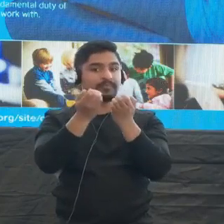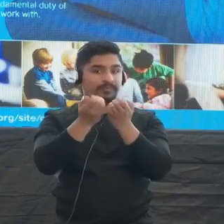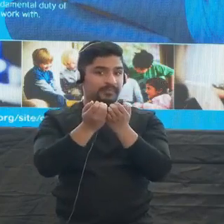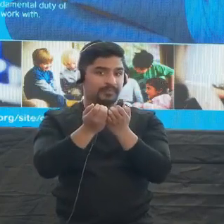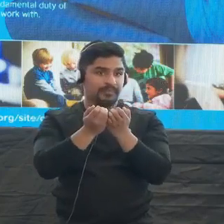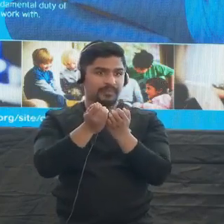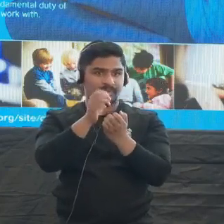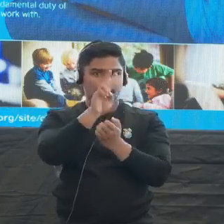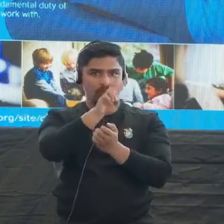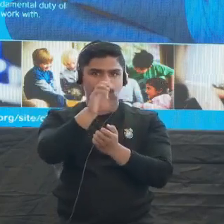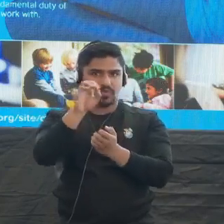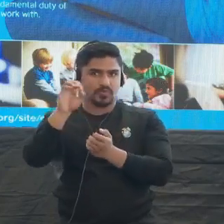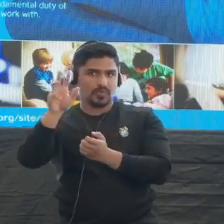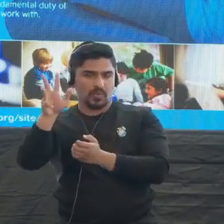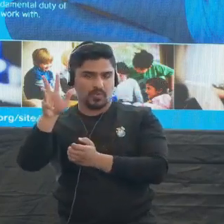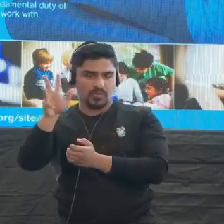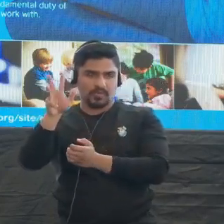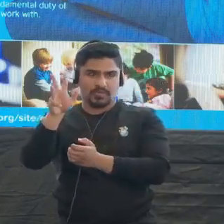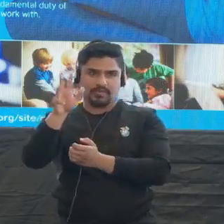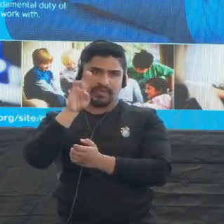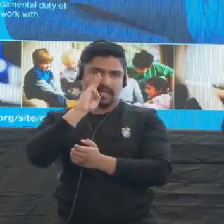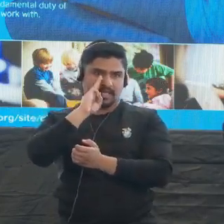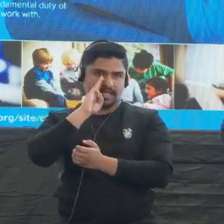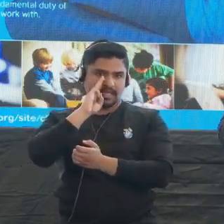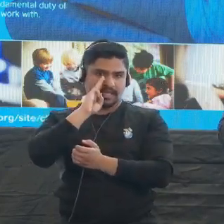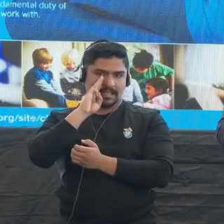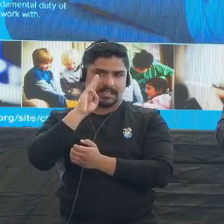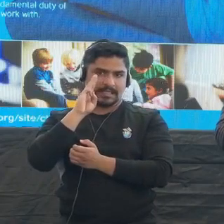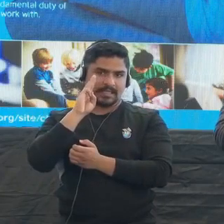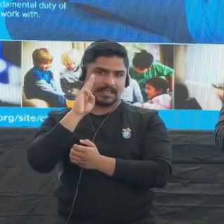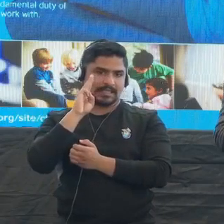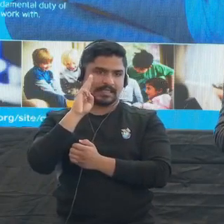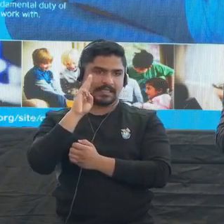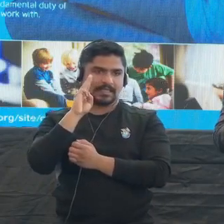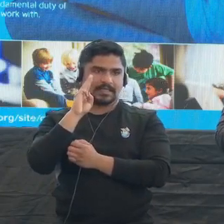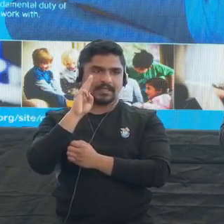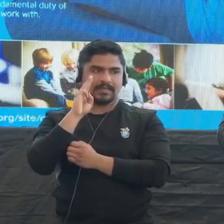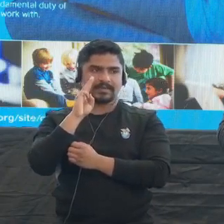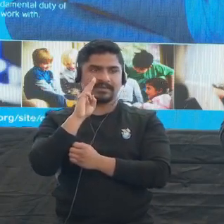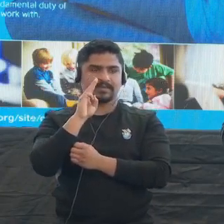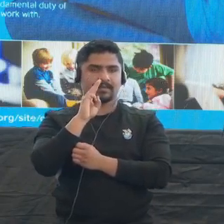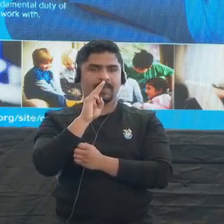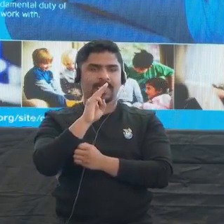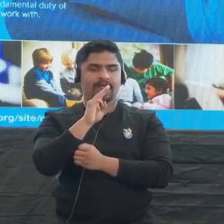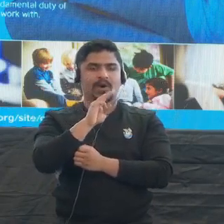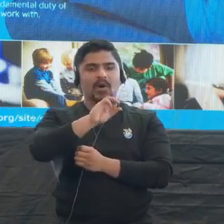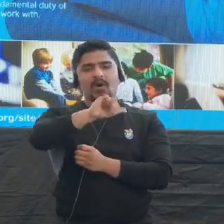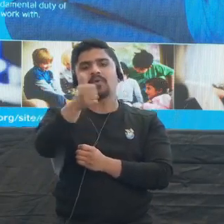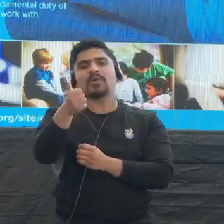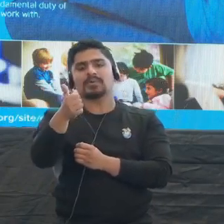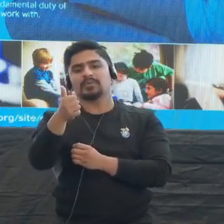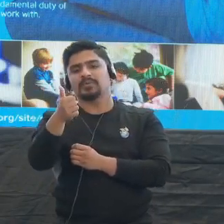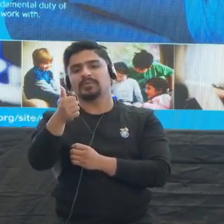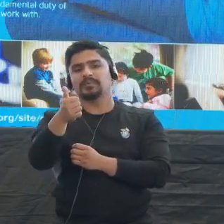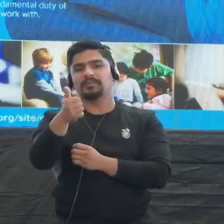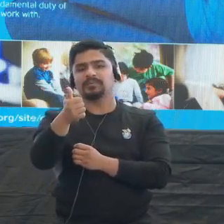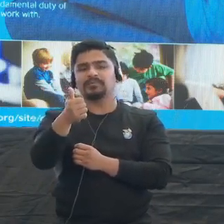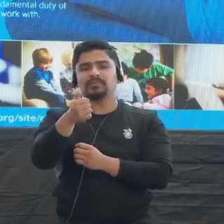In 2009, there is another act legislated, right